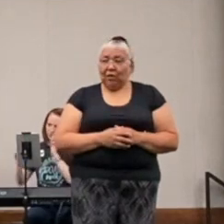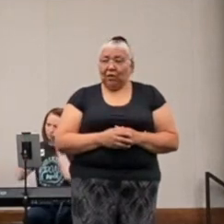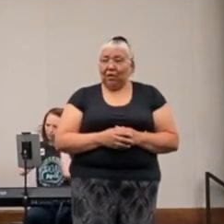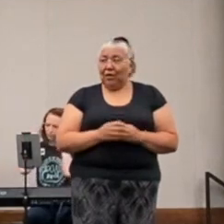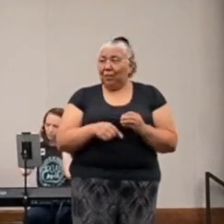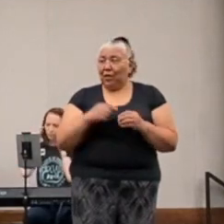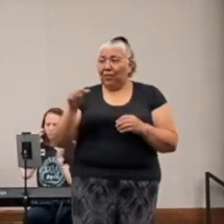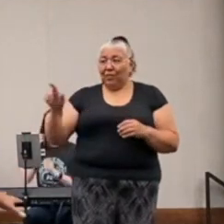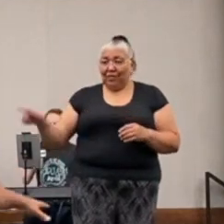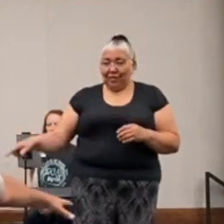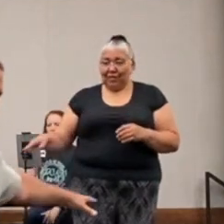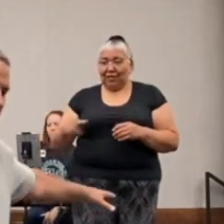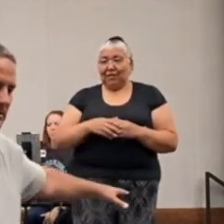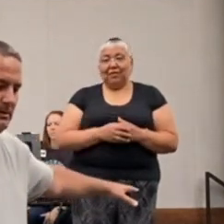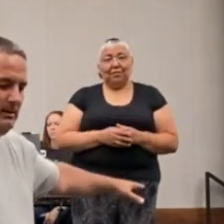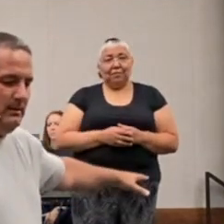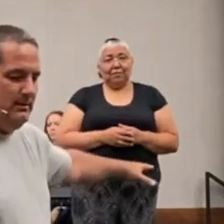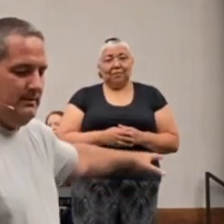this